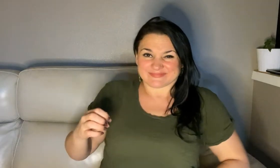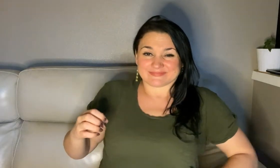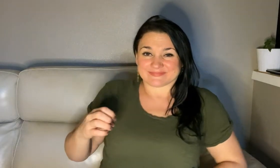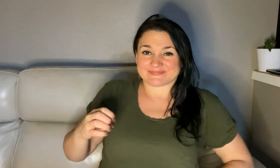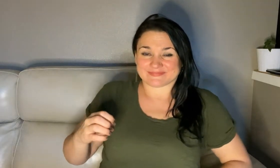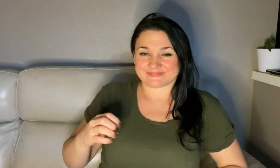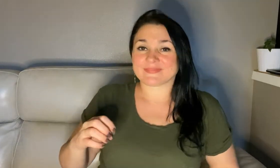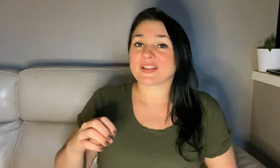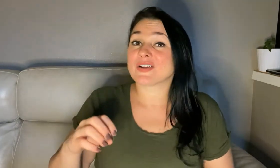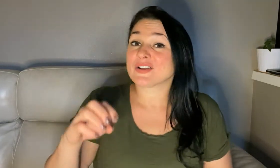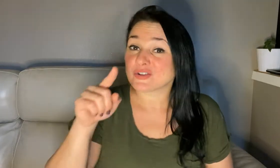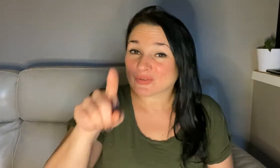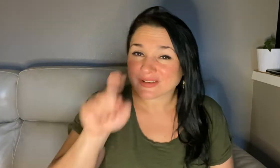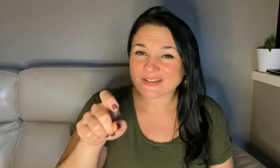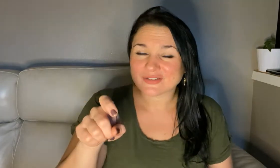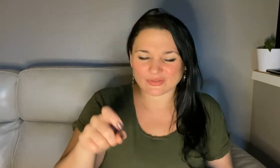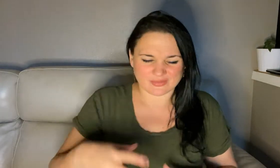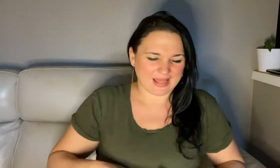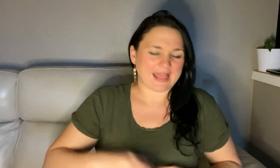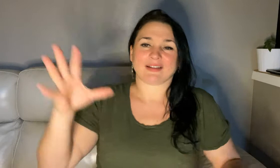holding the energy is down in your gut area.